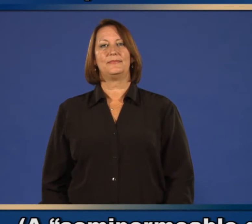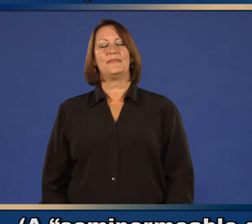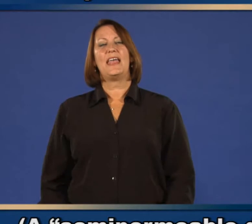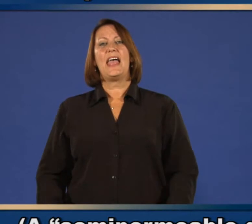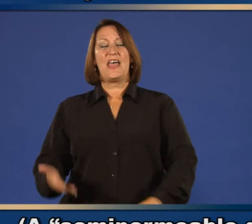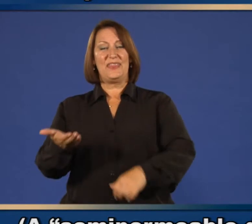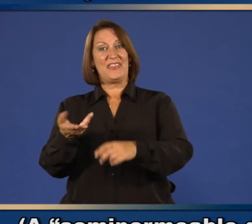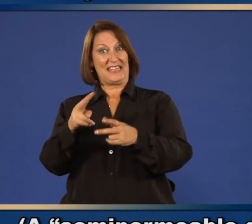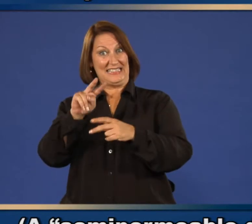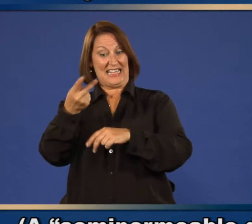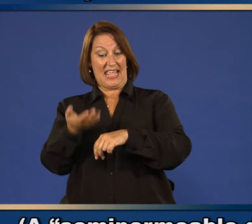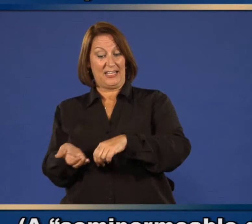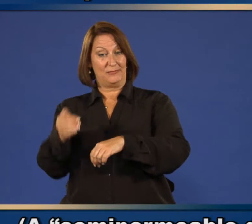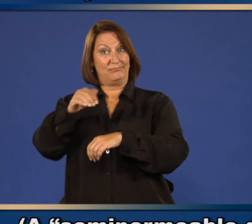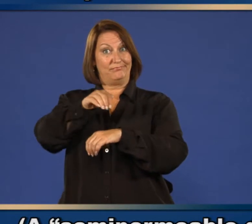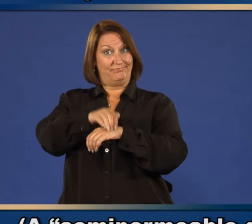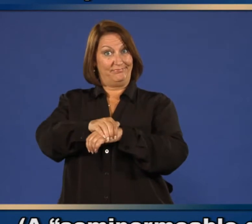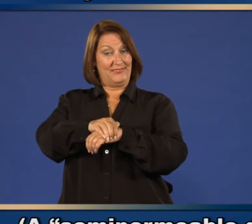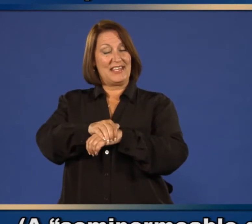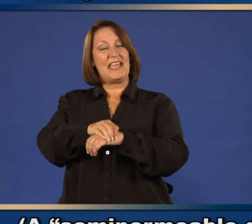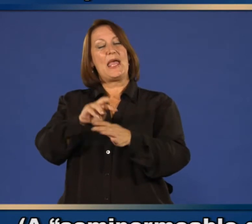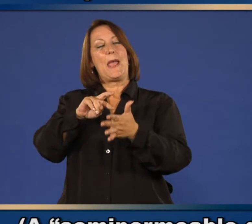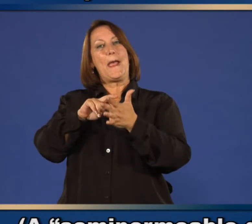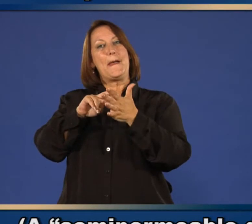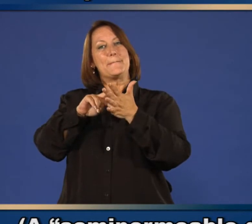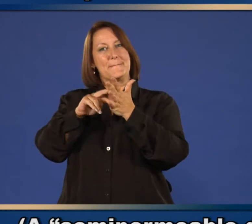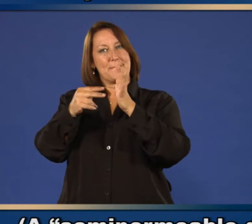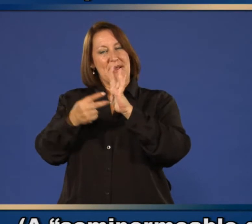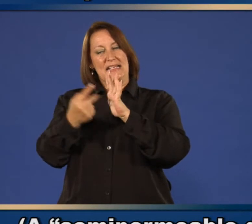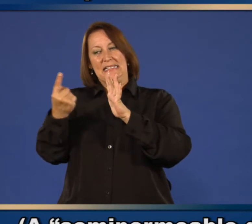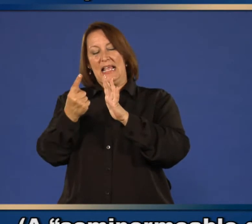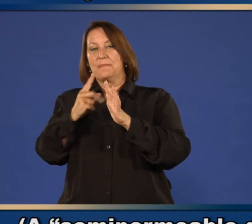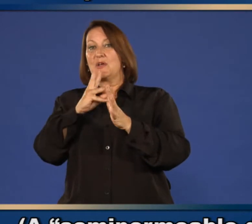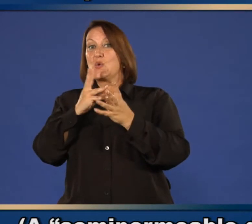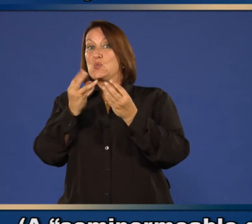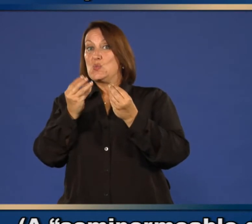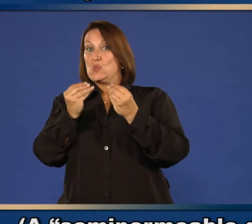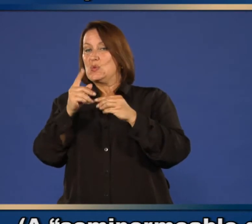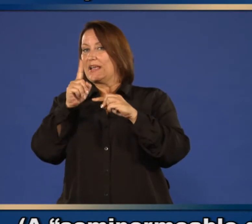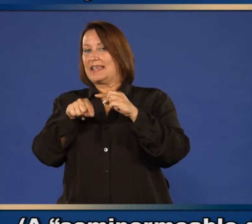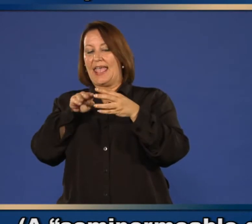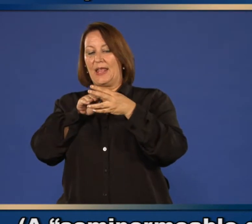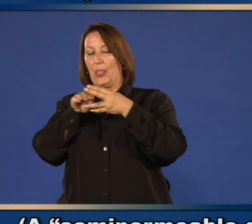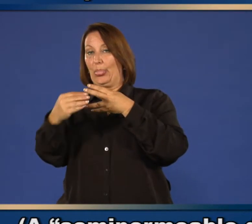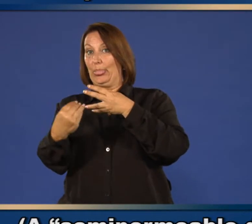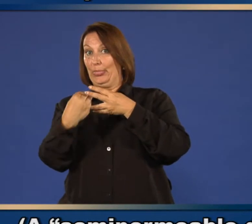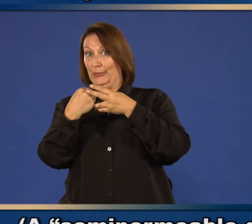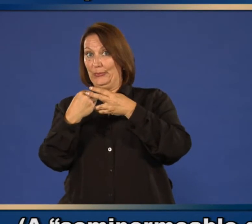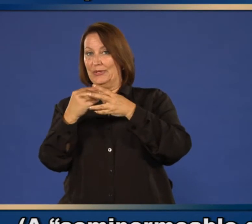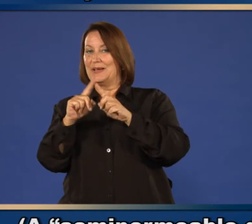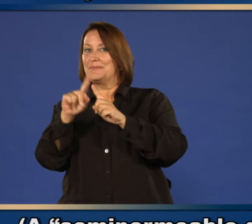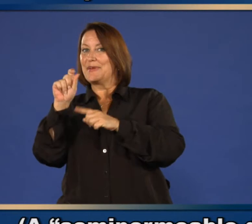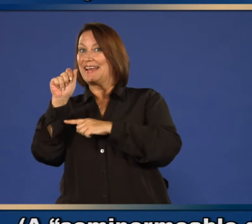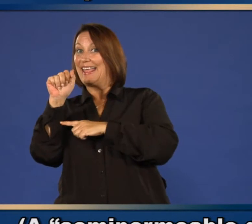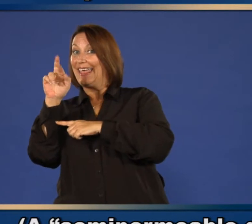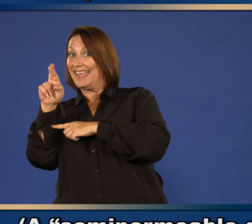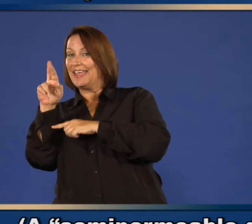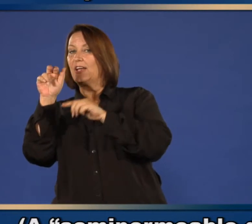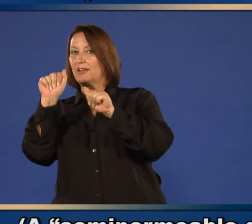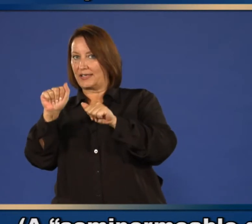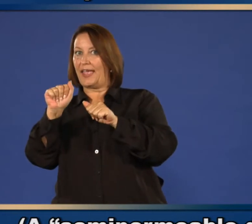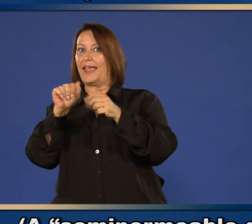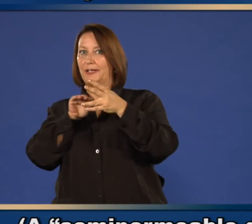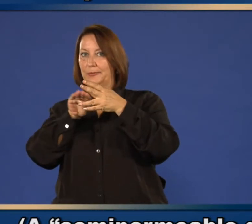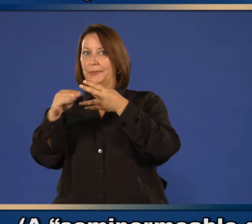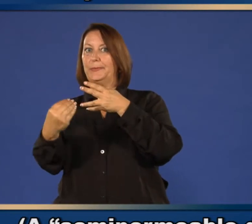A semi-permeable dressing is one that does not allow for the passage of fluids, but allows for the